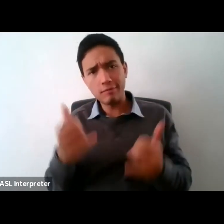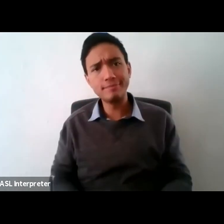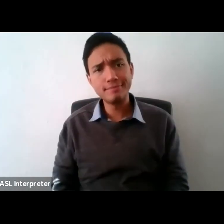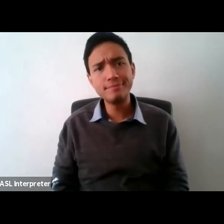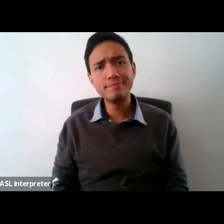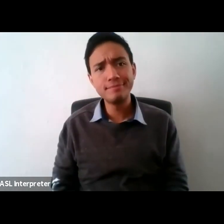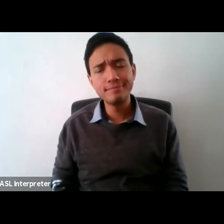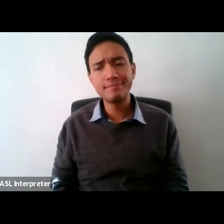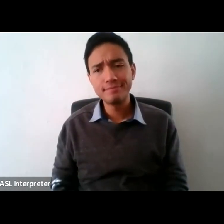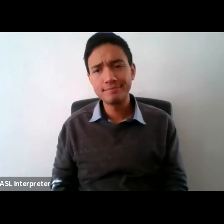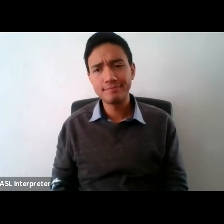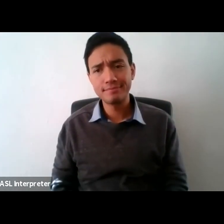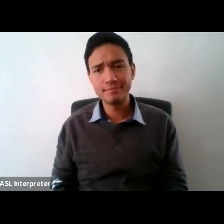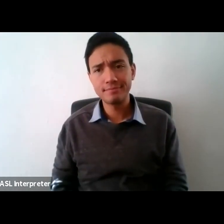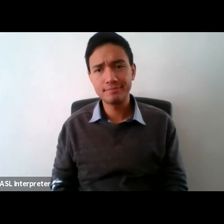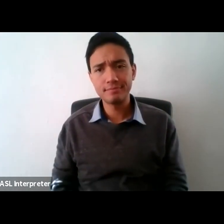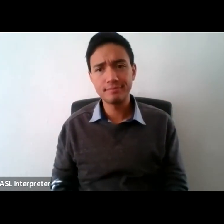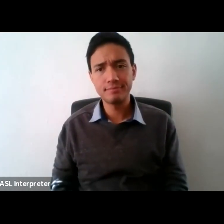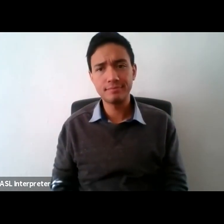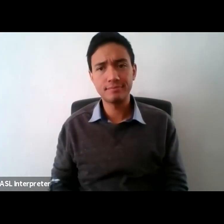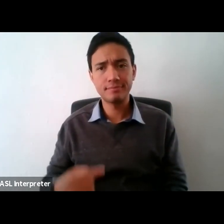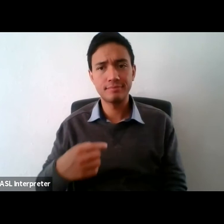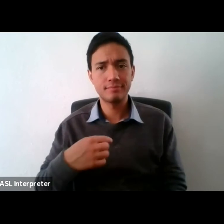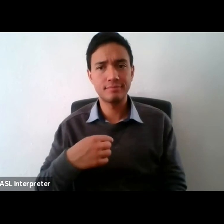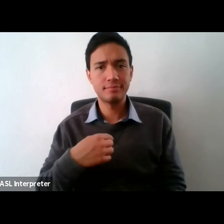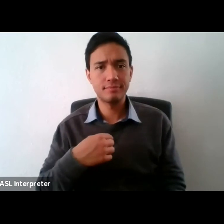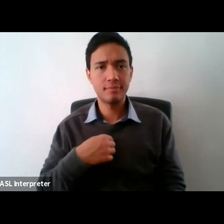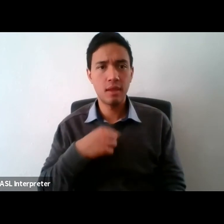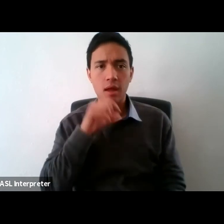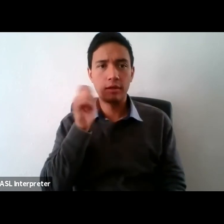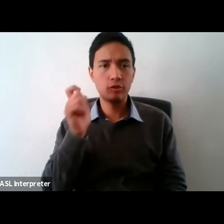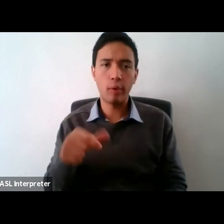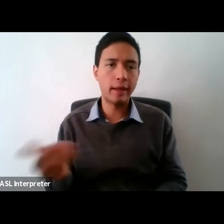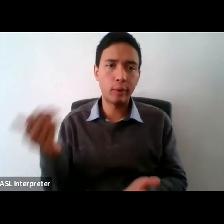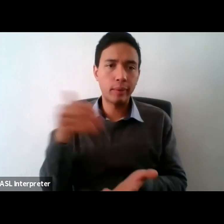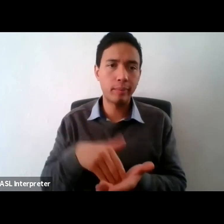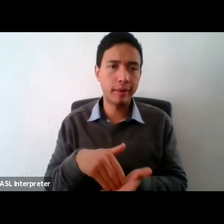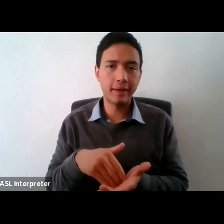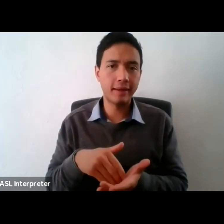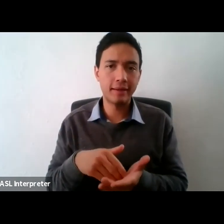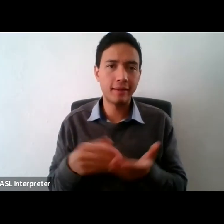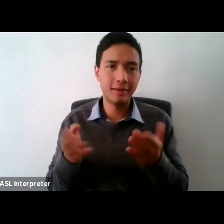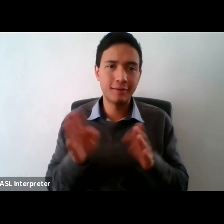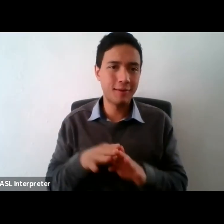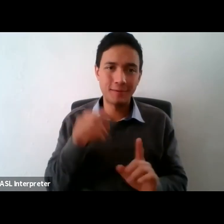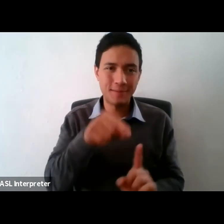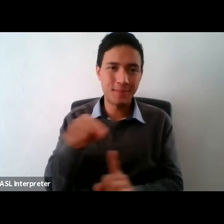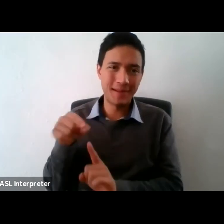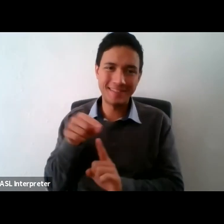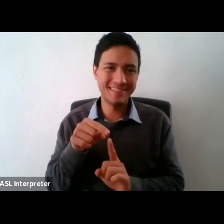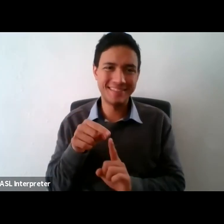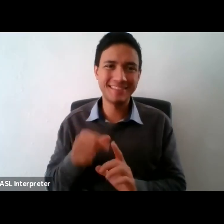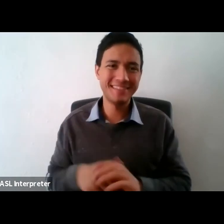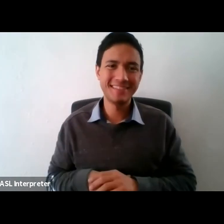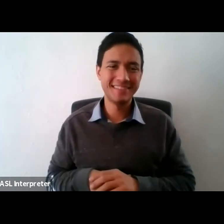today. I don't need to iterate the closing points made